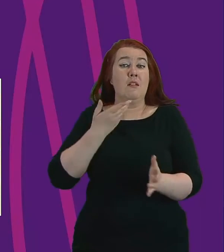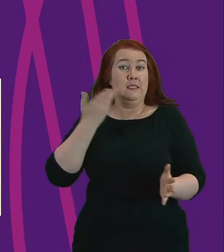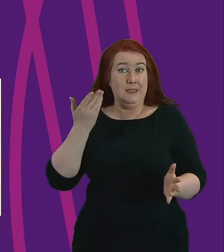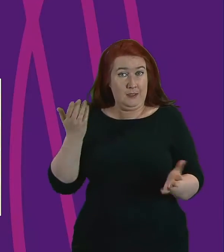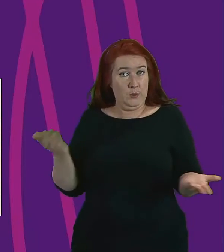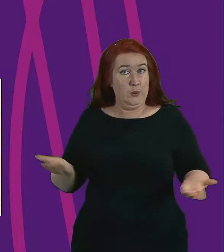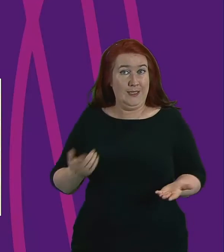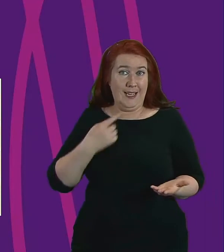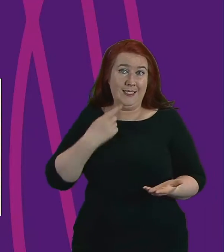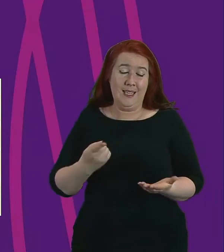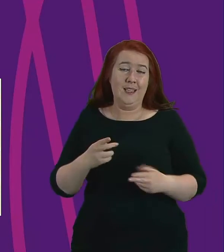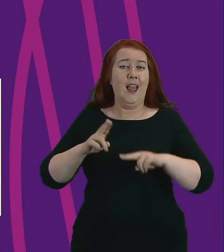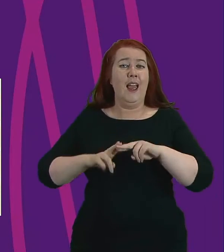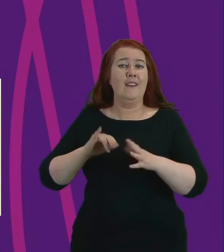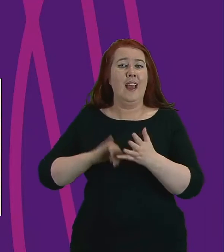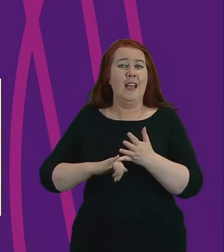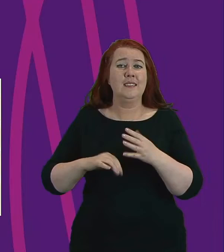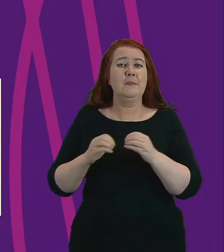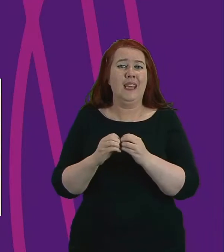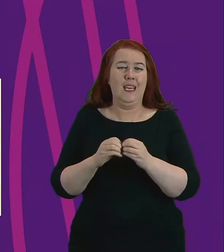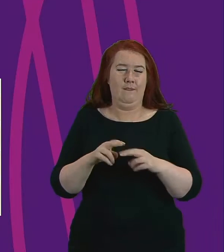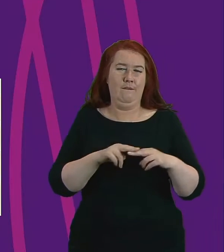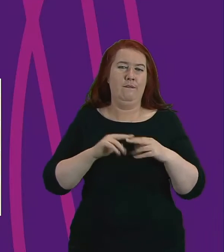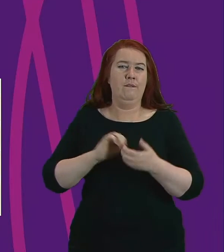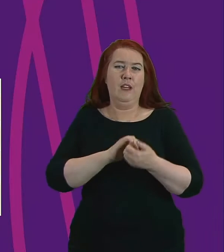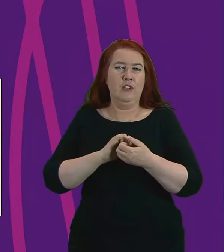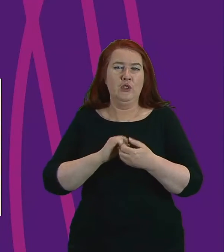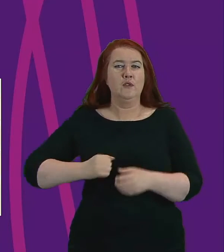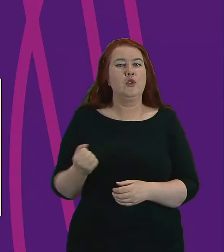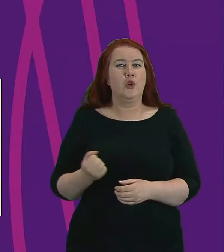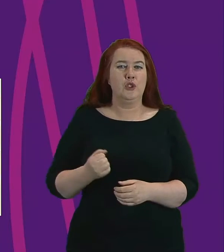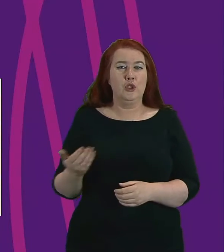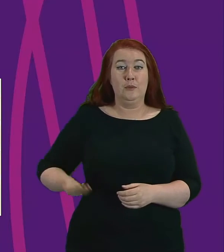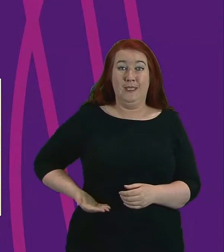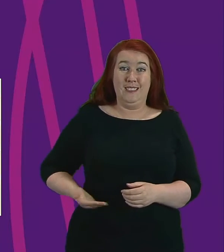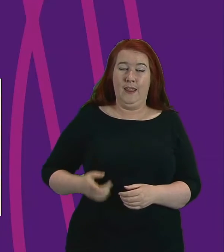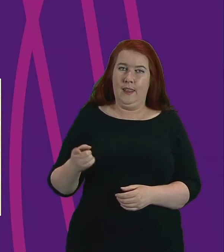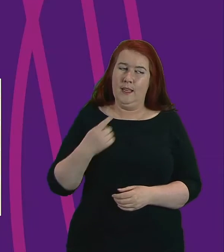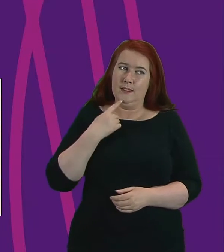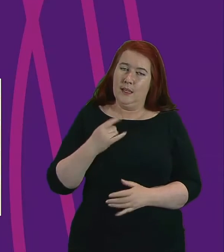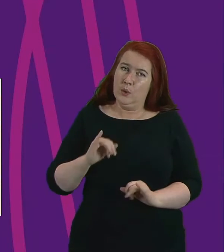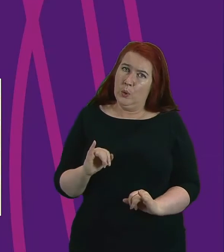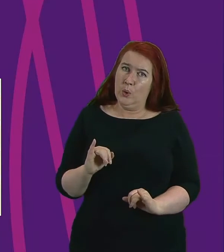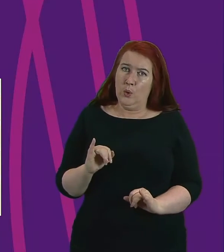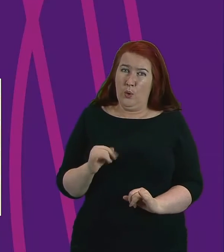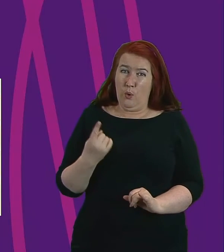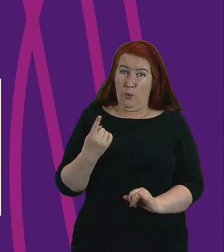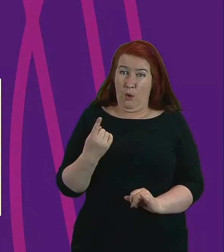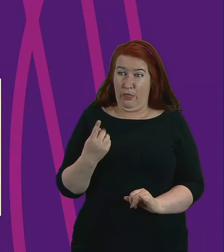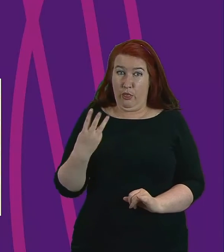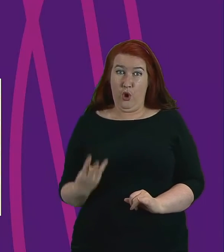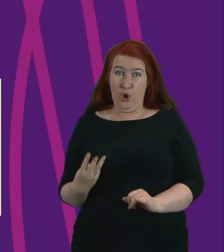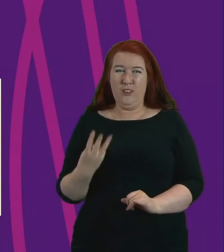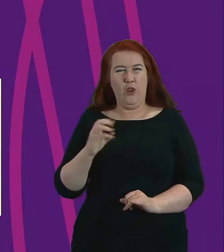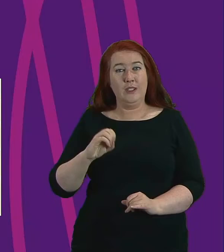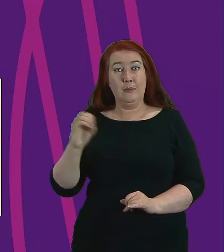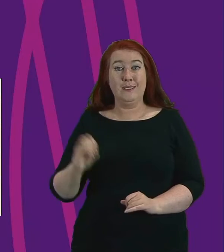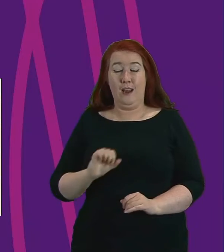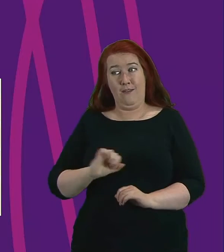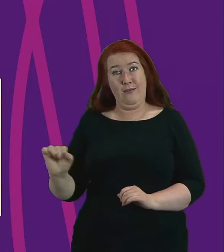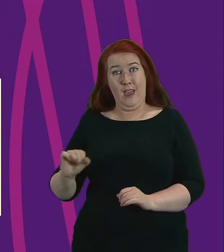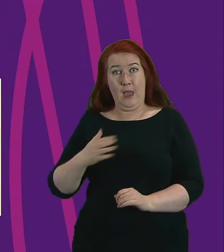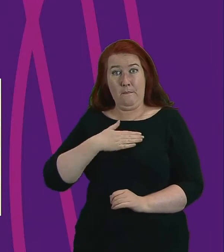FSB have somewhat pessimistically said that a third of their members fear they may be closed permanently as a